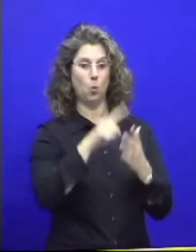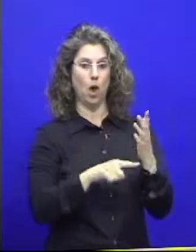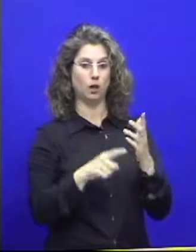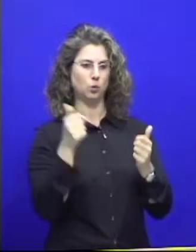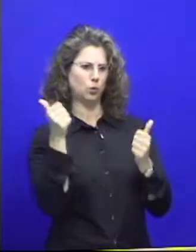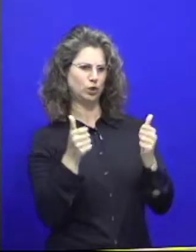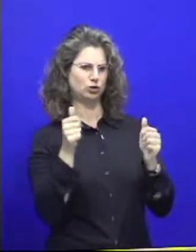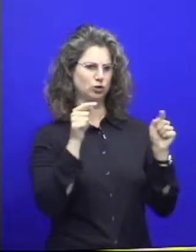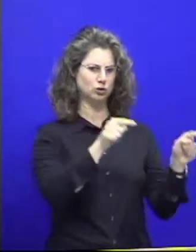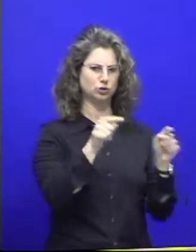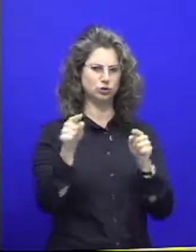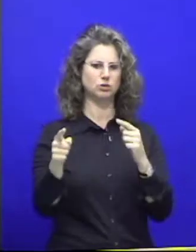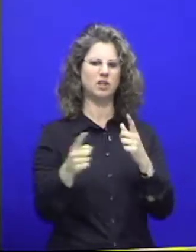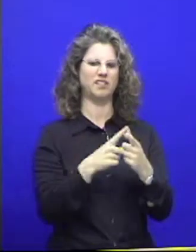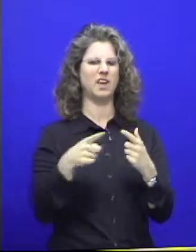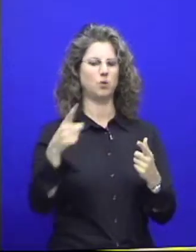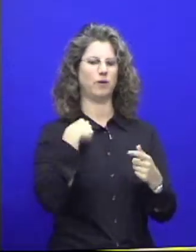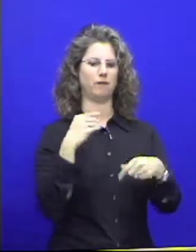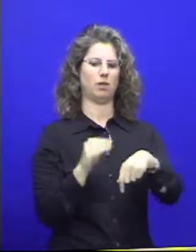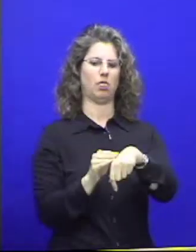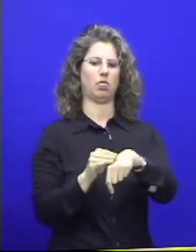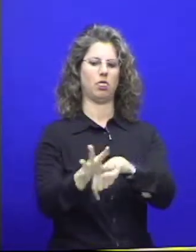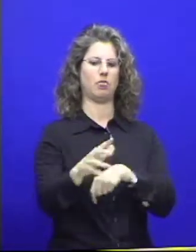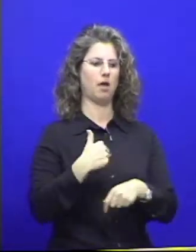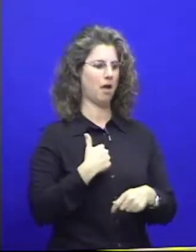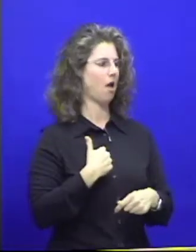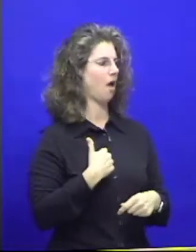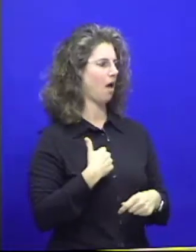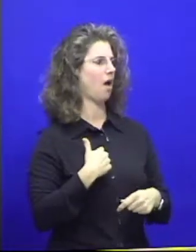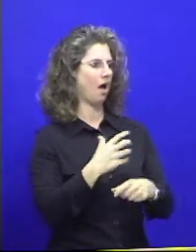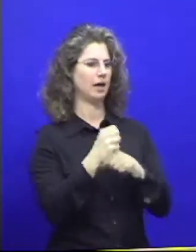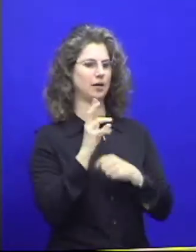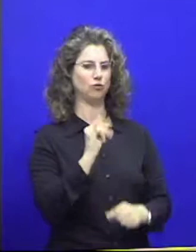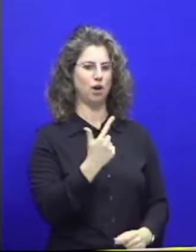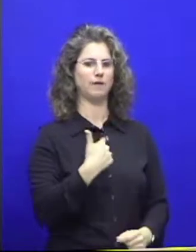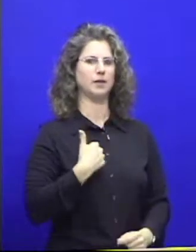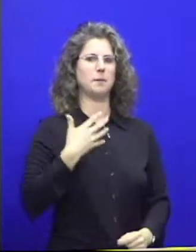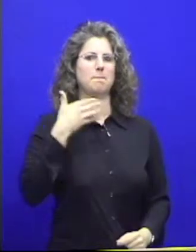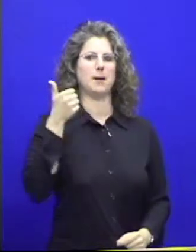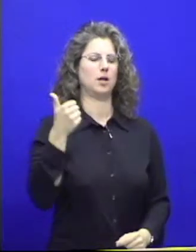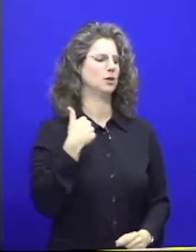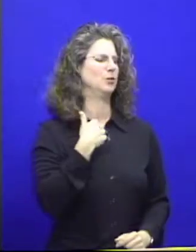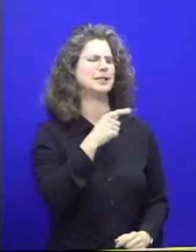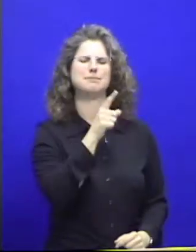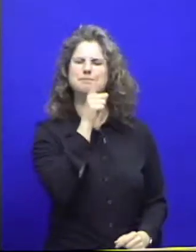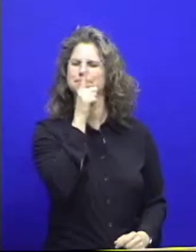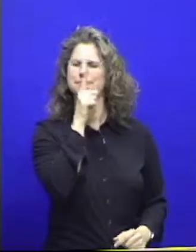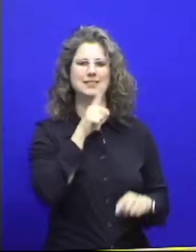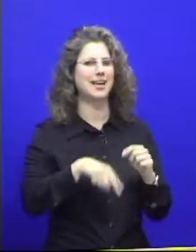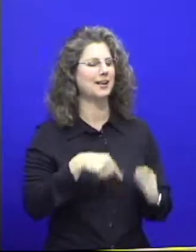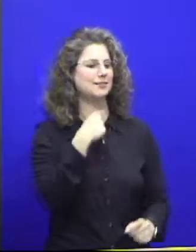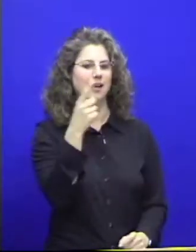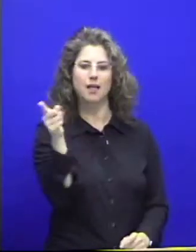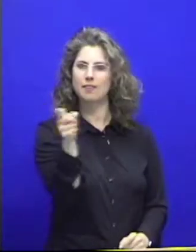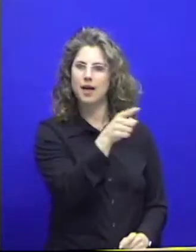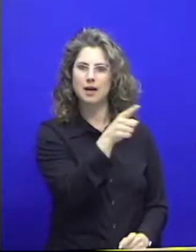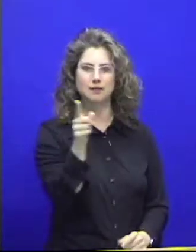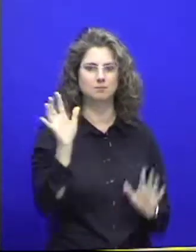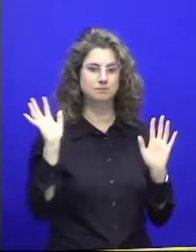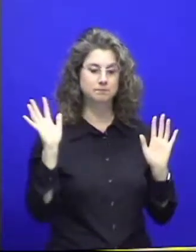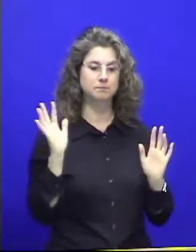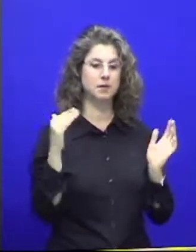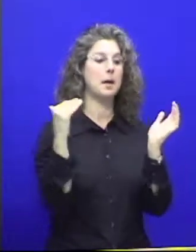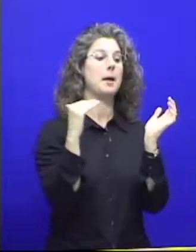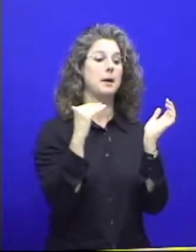just because their morale is better. They think, oh, I'm getting this exciting new drug, so I'm going to feel better because of that. The patient's